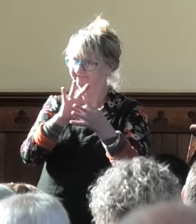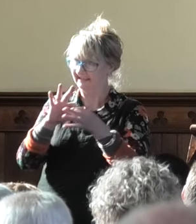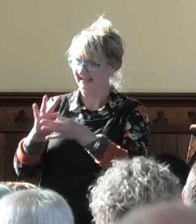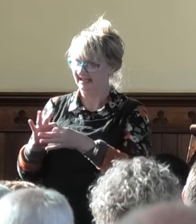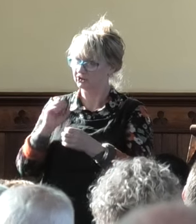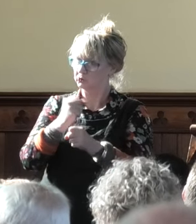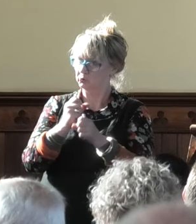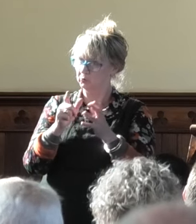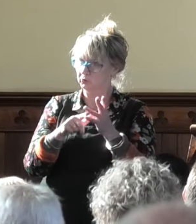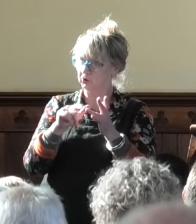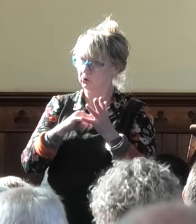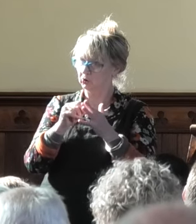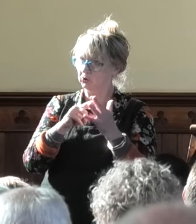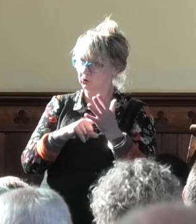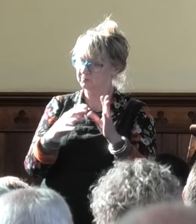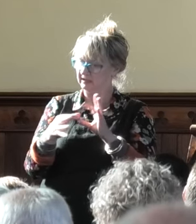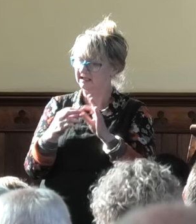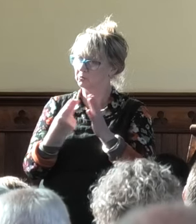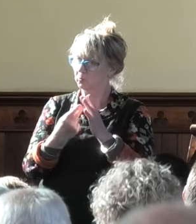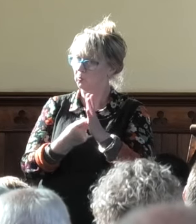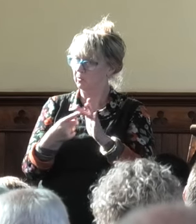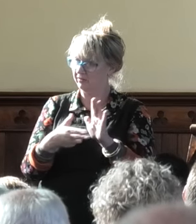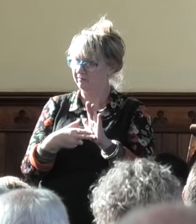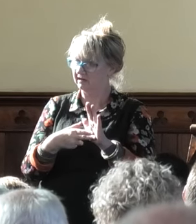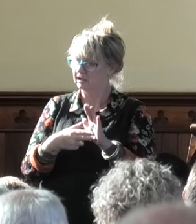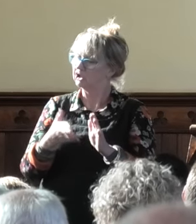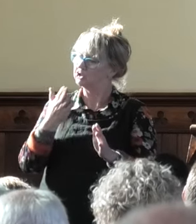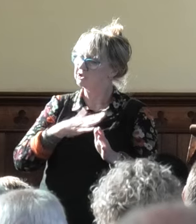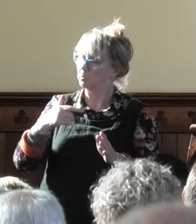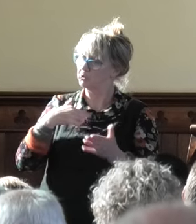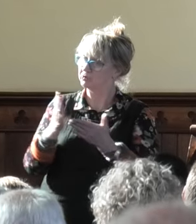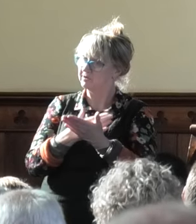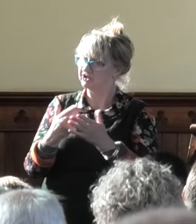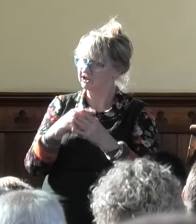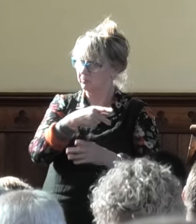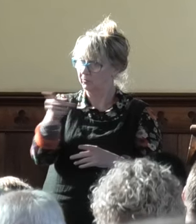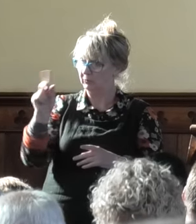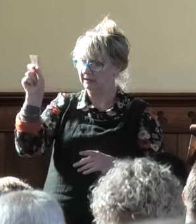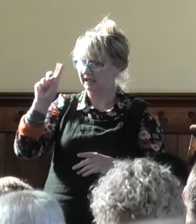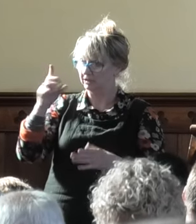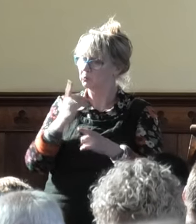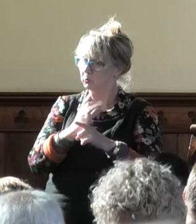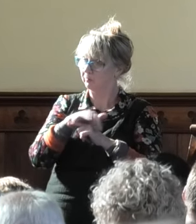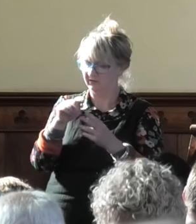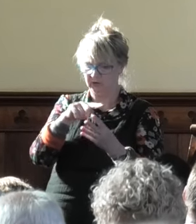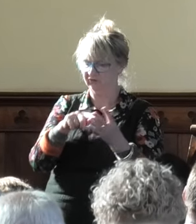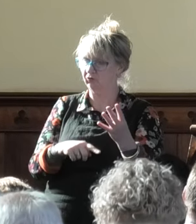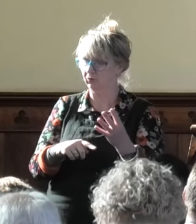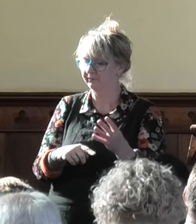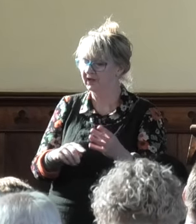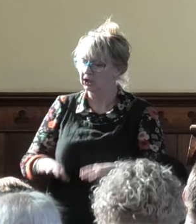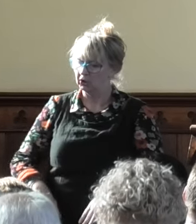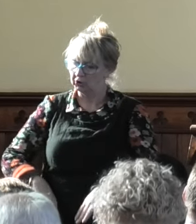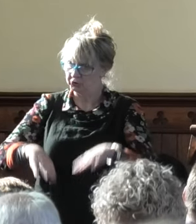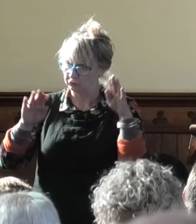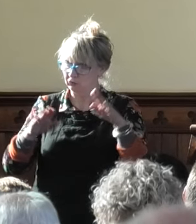her life and service. And she asked very explicitly that I share some of these things with you today. Although she grew up in a